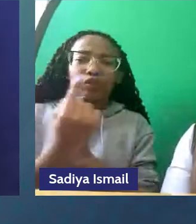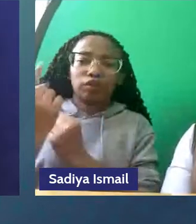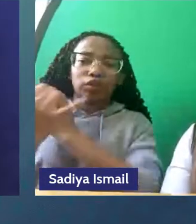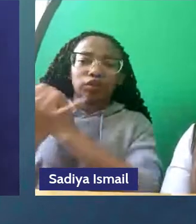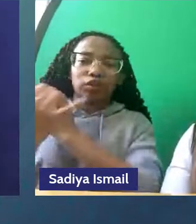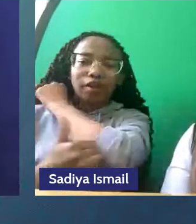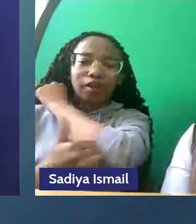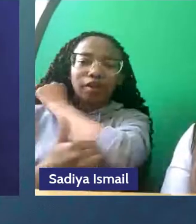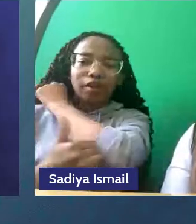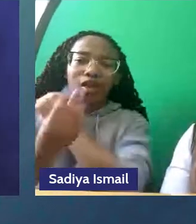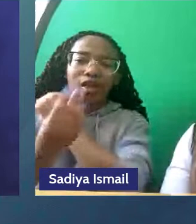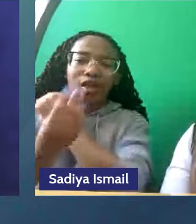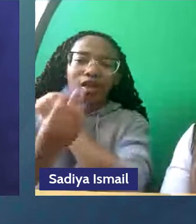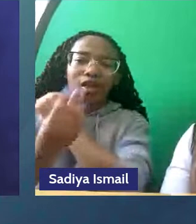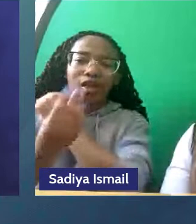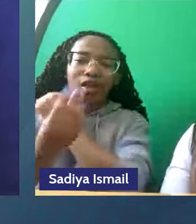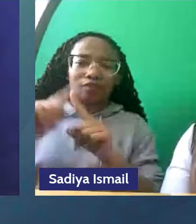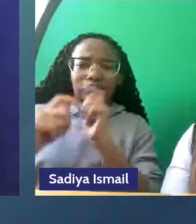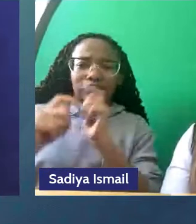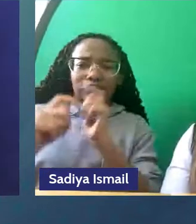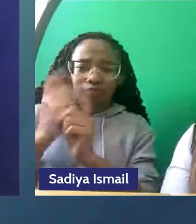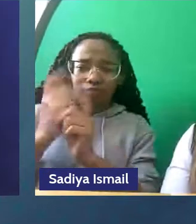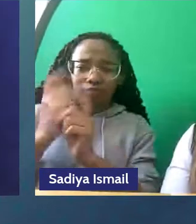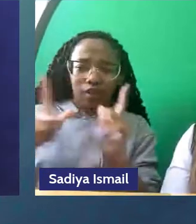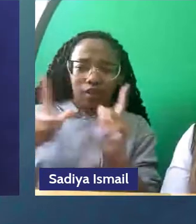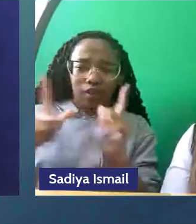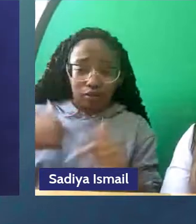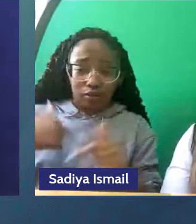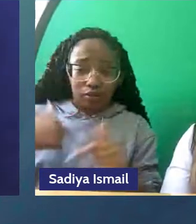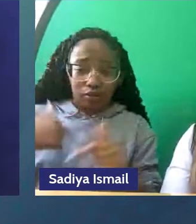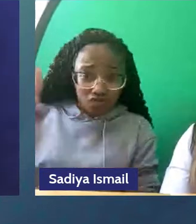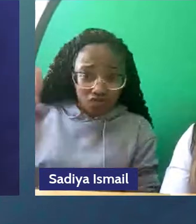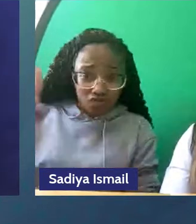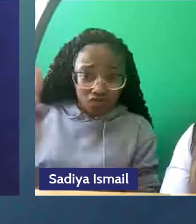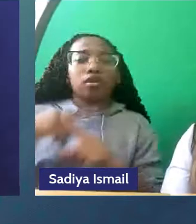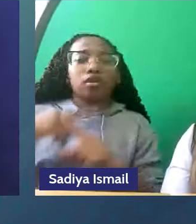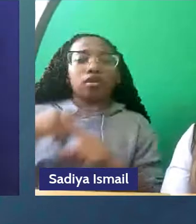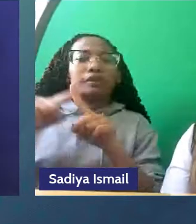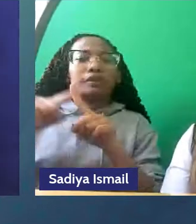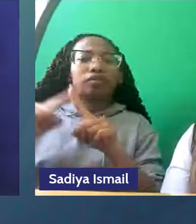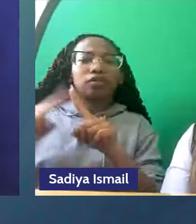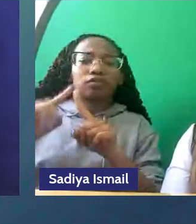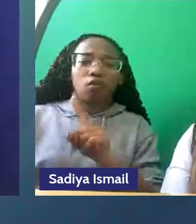correct in that assessment? And what would the differences be from country to country?